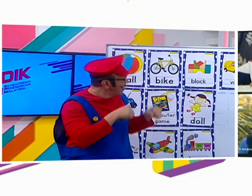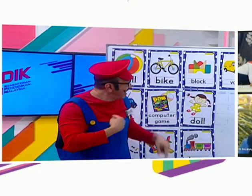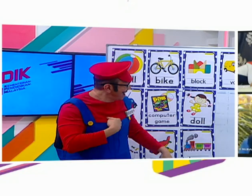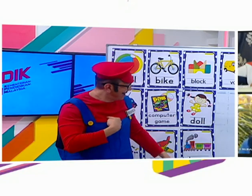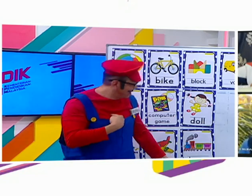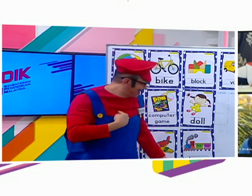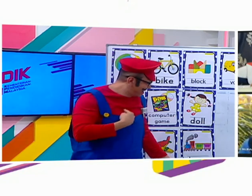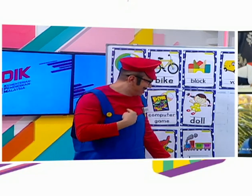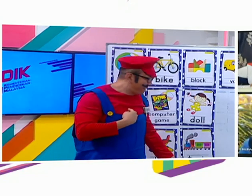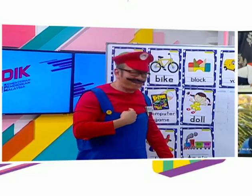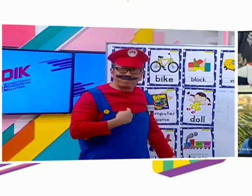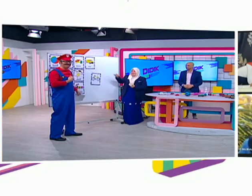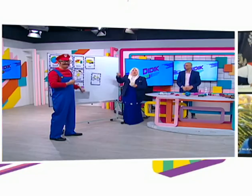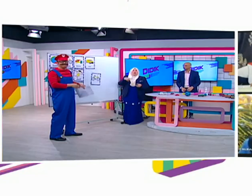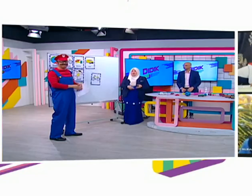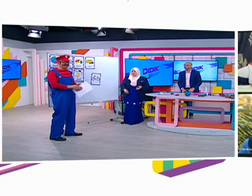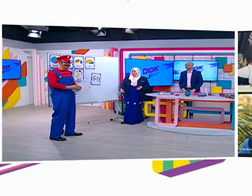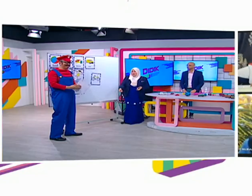Ooh. Can I? All right, now.